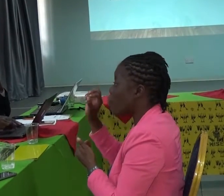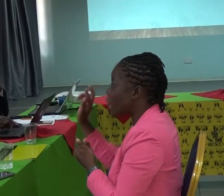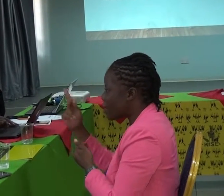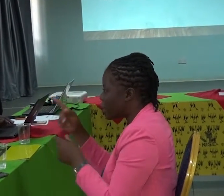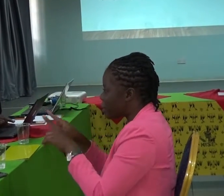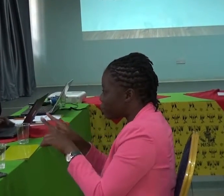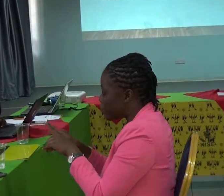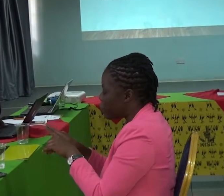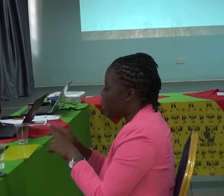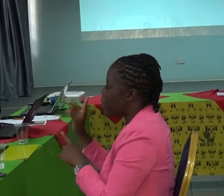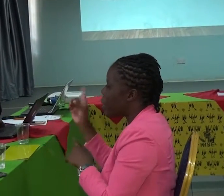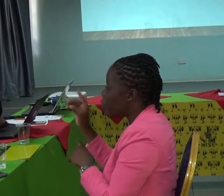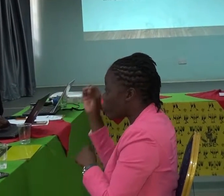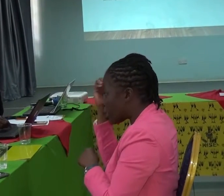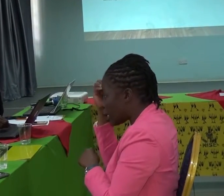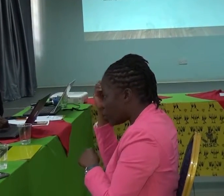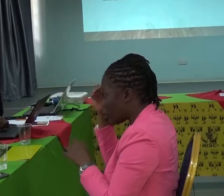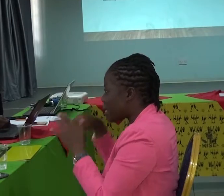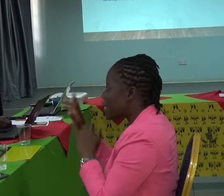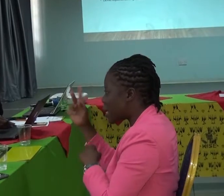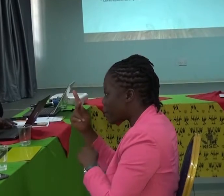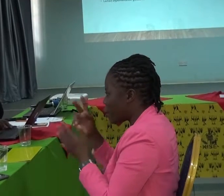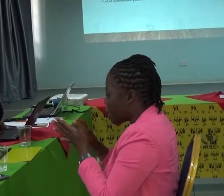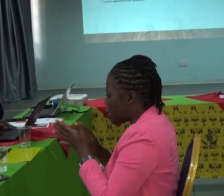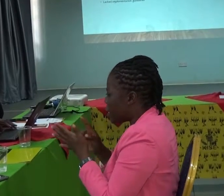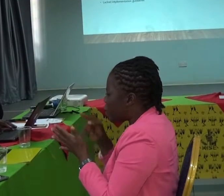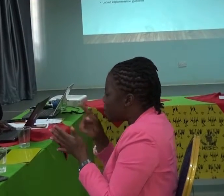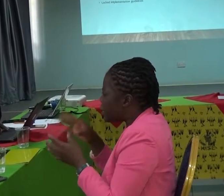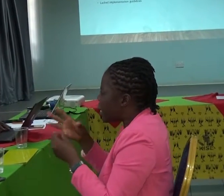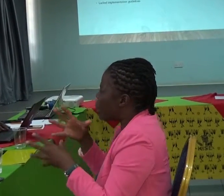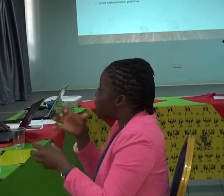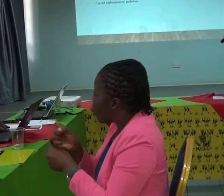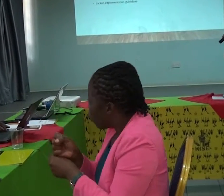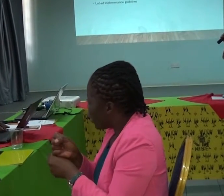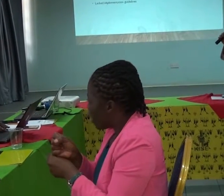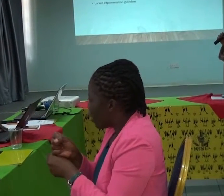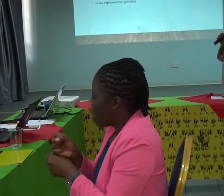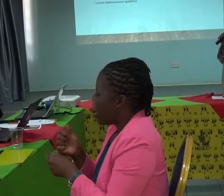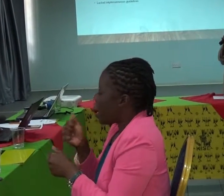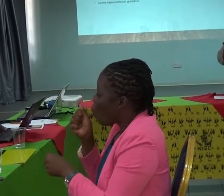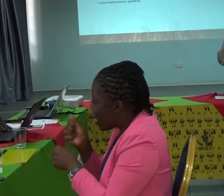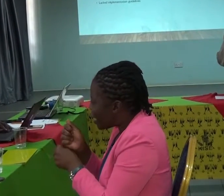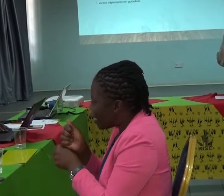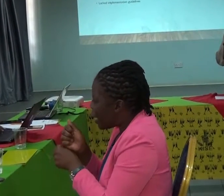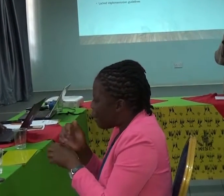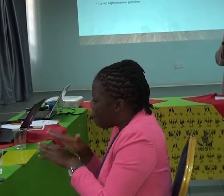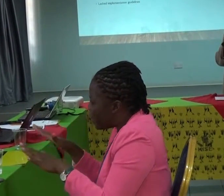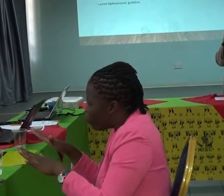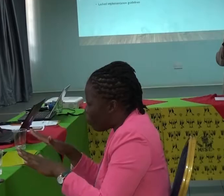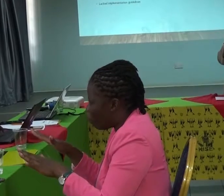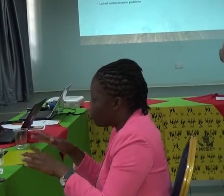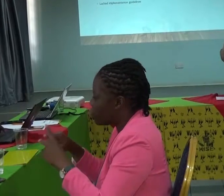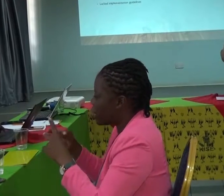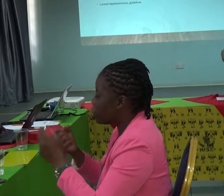therefore, is that this was a first attempt that gave stakeholders a working platform in addressing education for children with